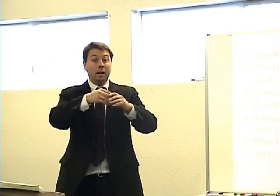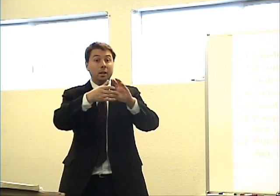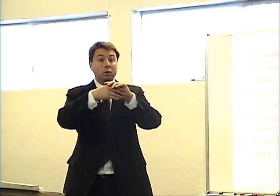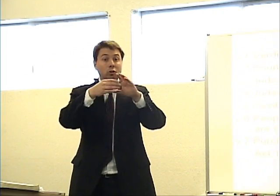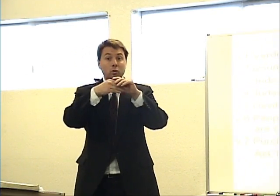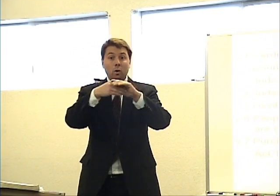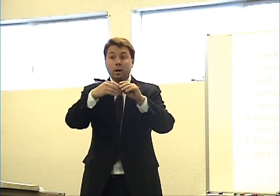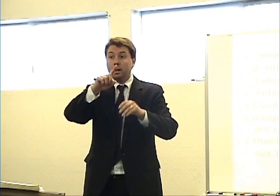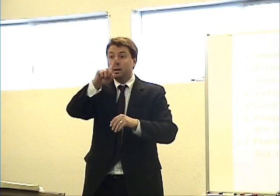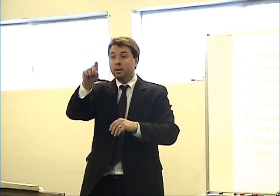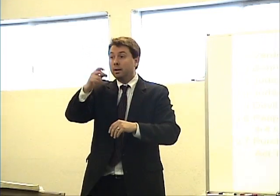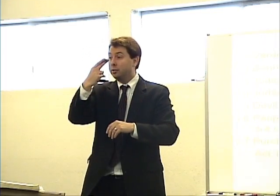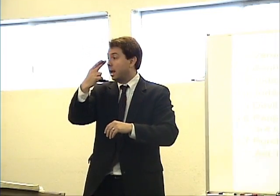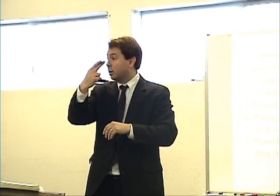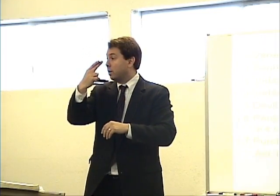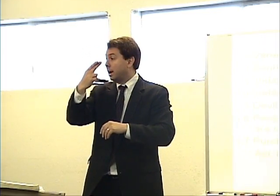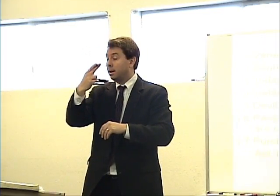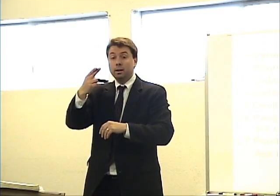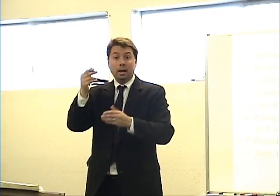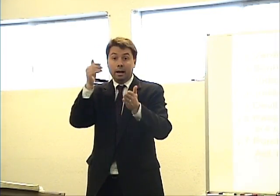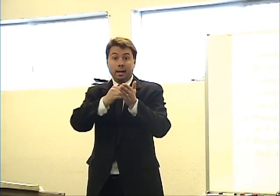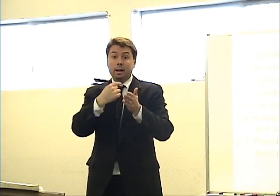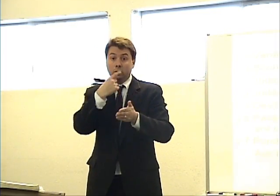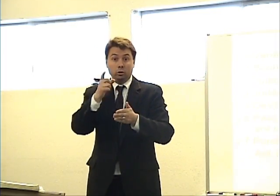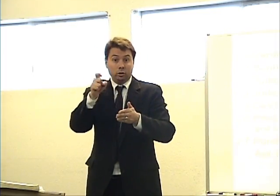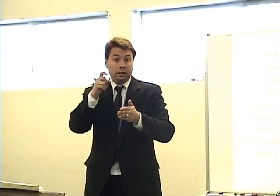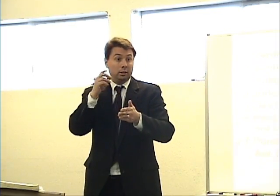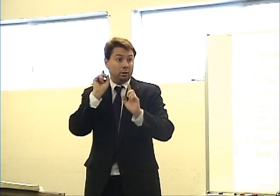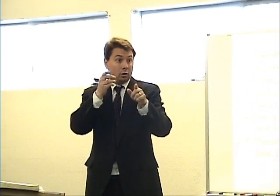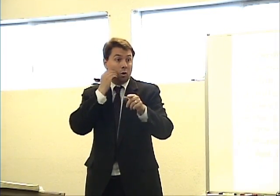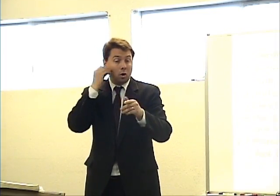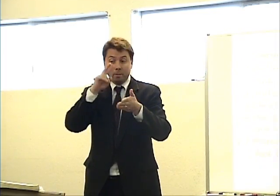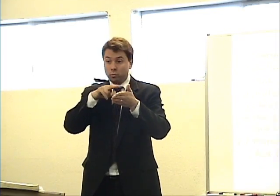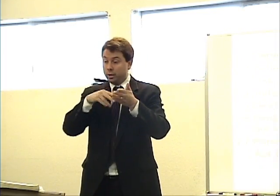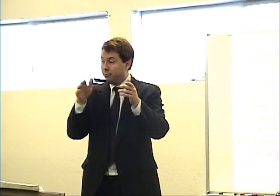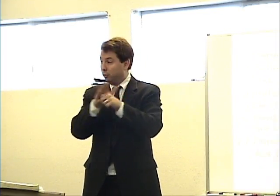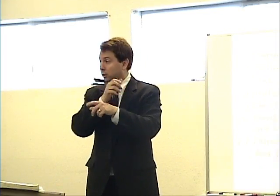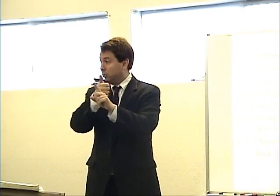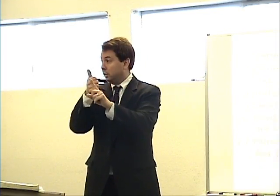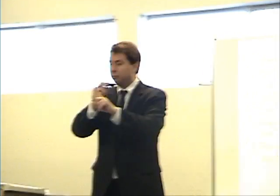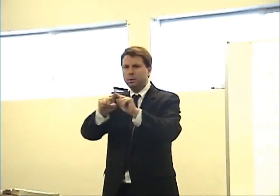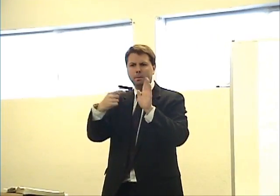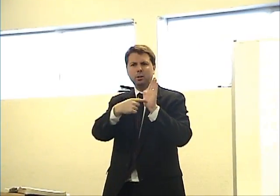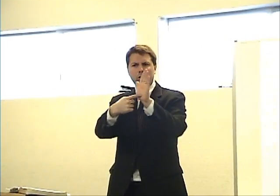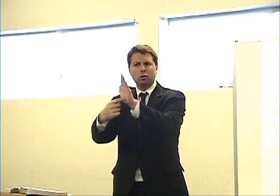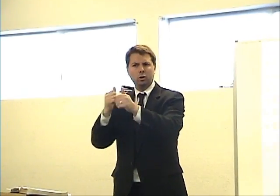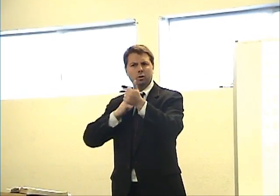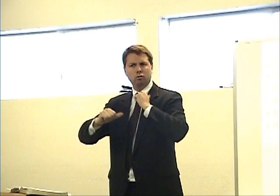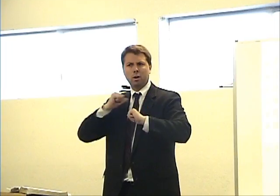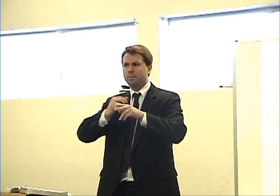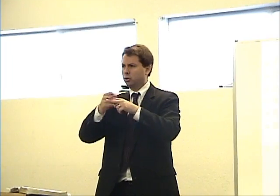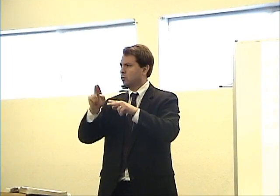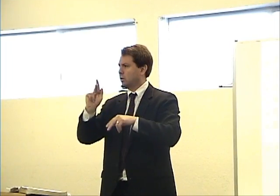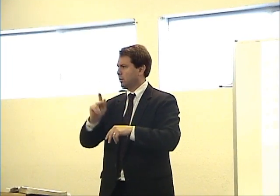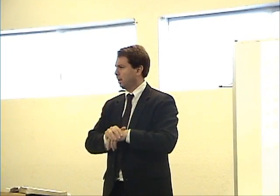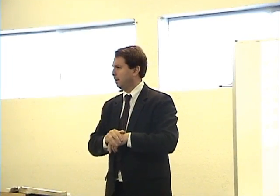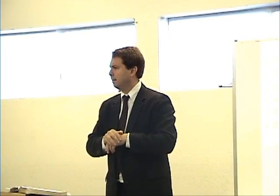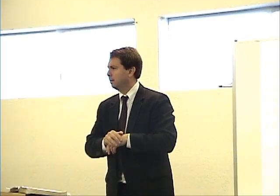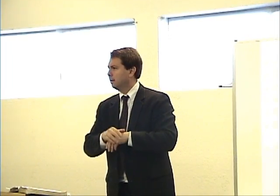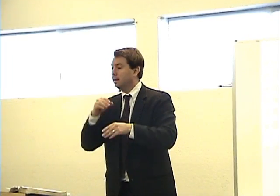In the story of Zechariah, again, I told you, you need to go home and read full yourself. Let me just show you a drama short.